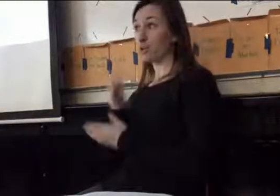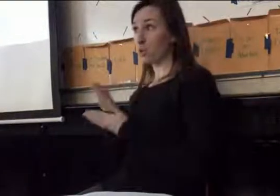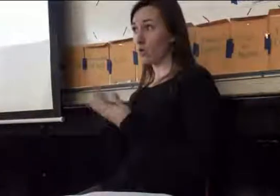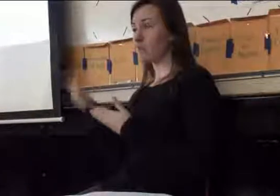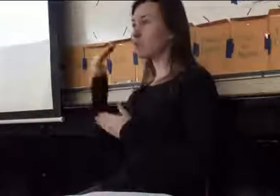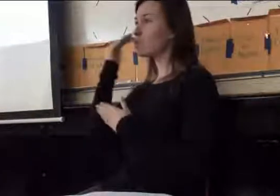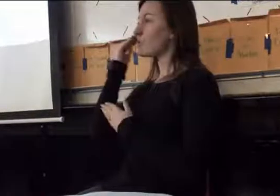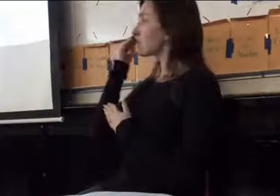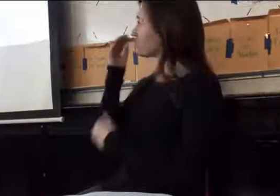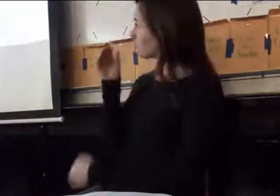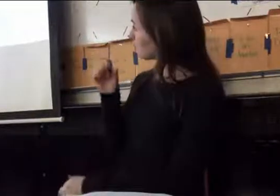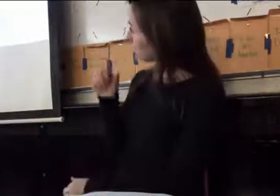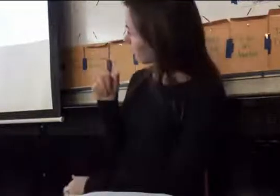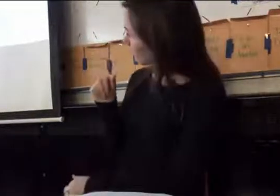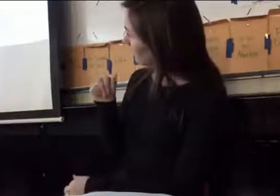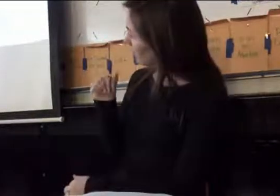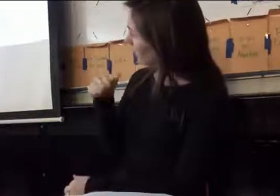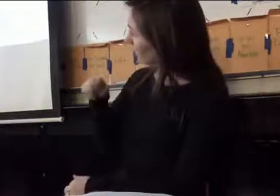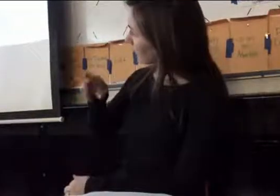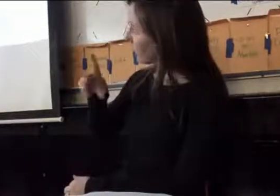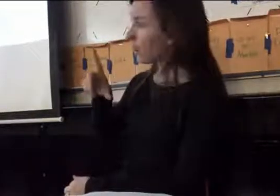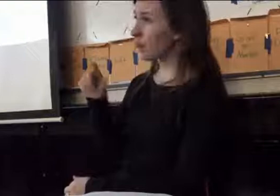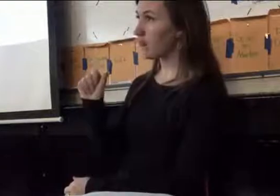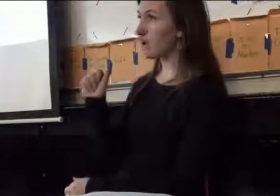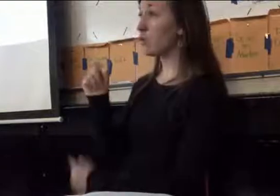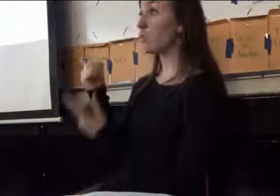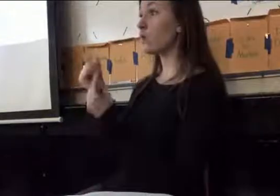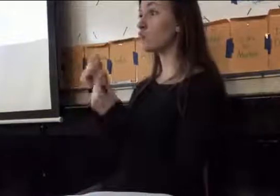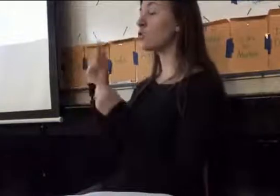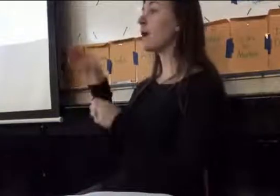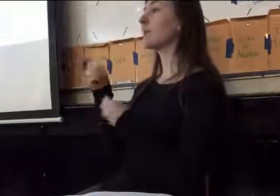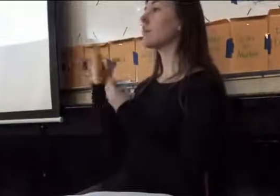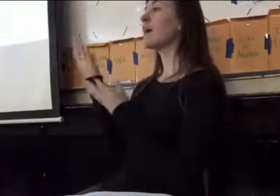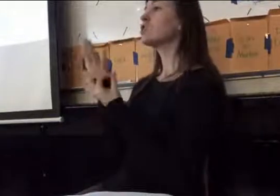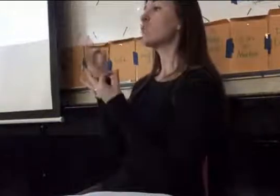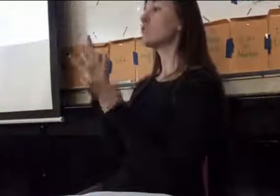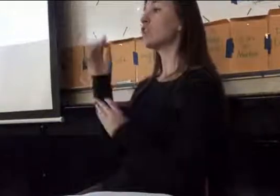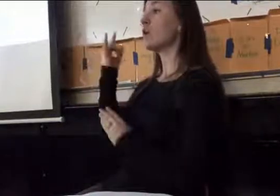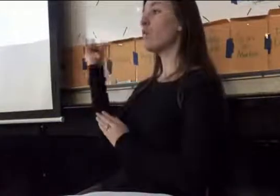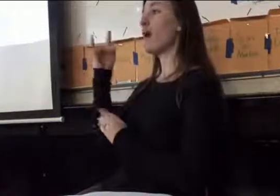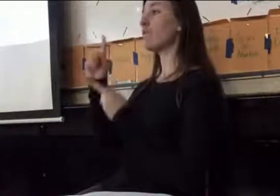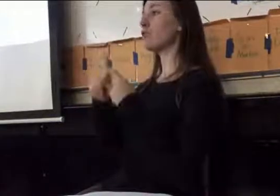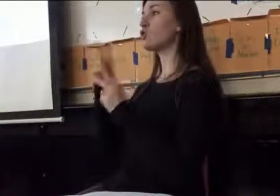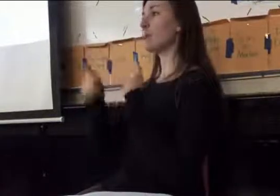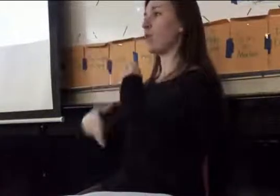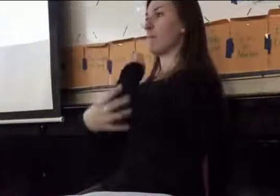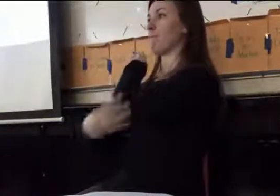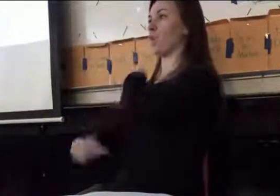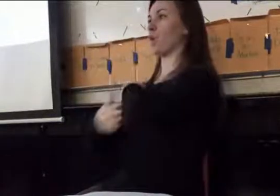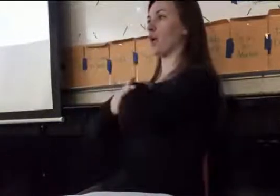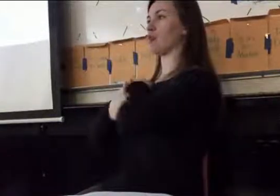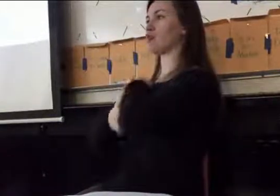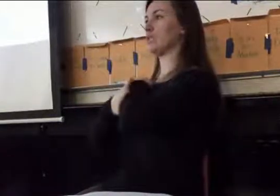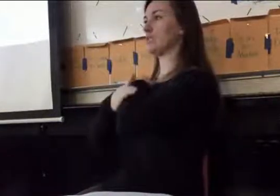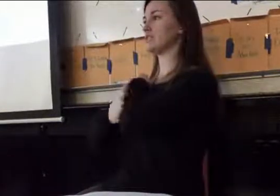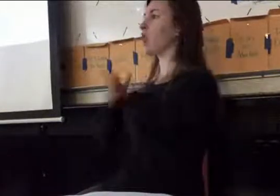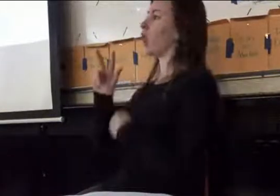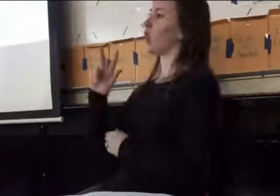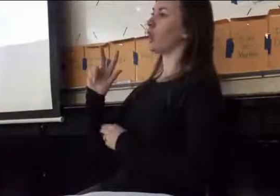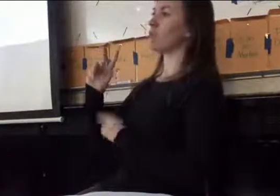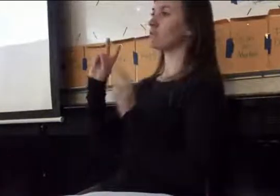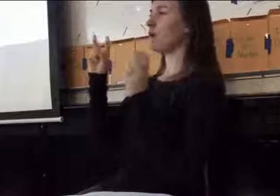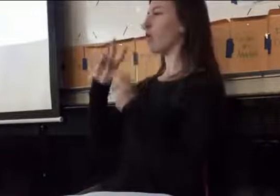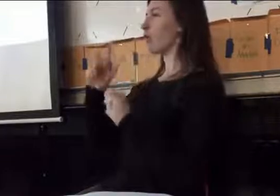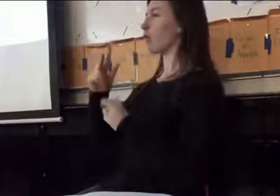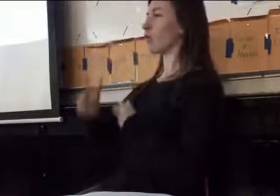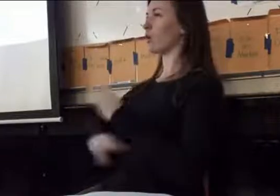as the Aquila. Basically what this is providing free Wi-Fi to people in third world countries. So basically how it works, this is an